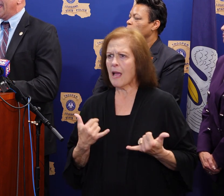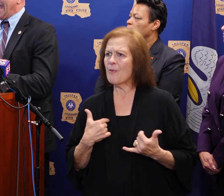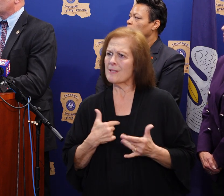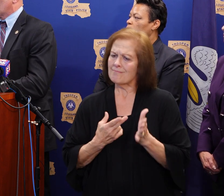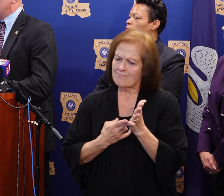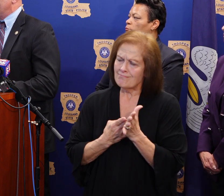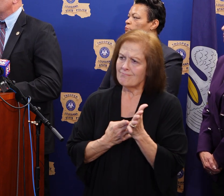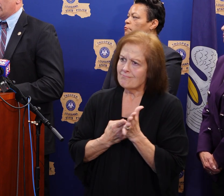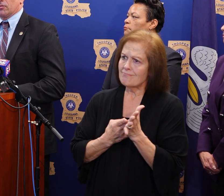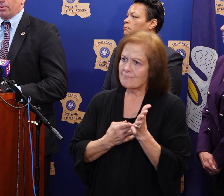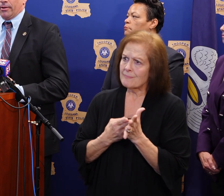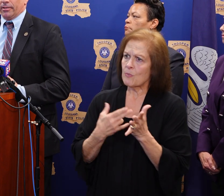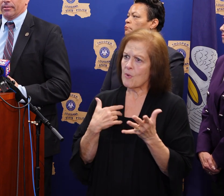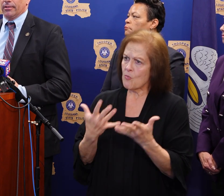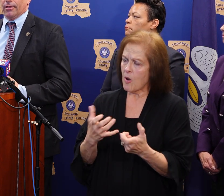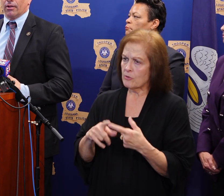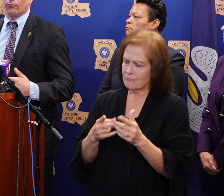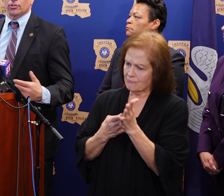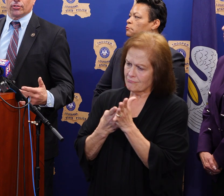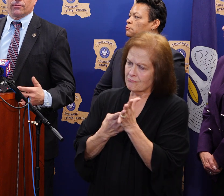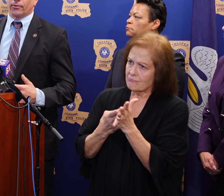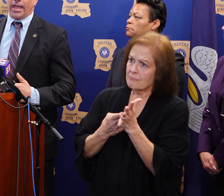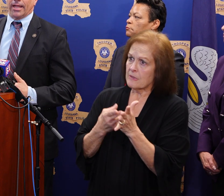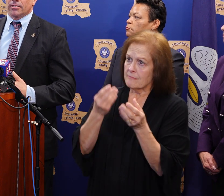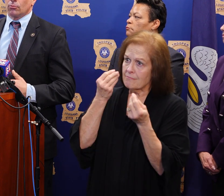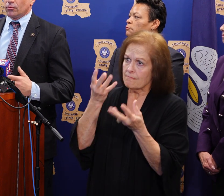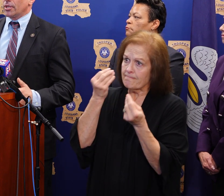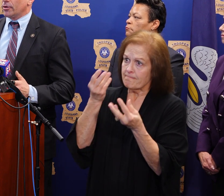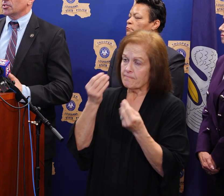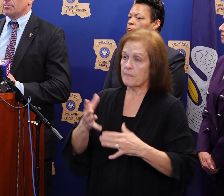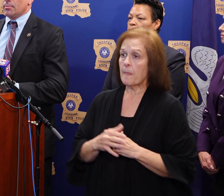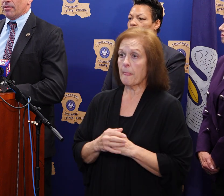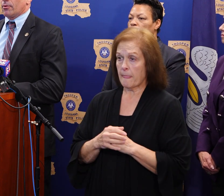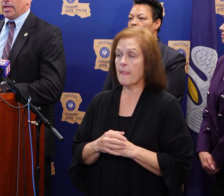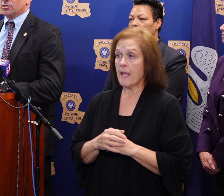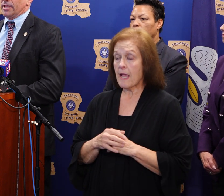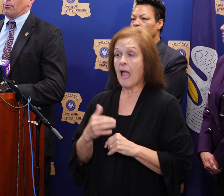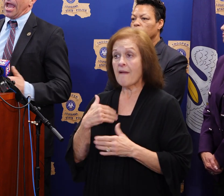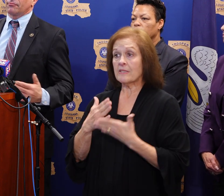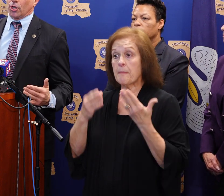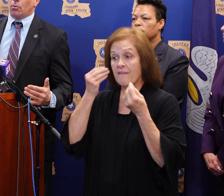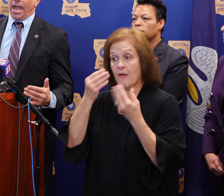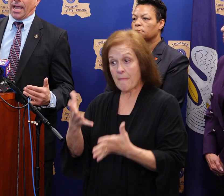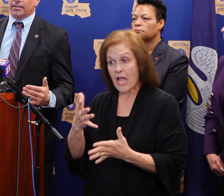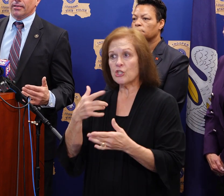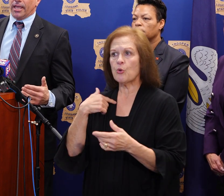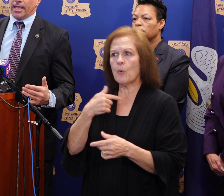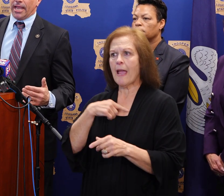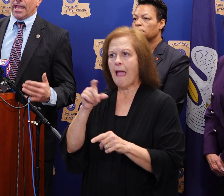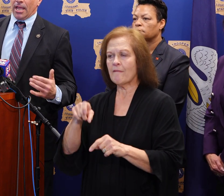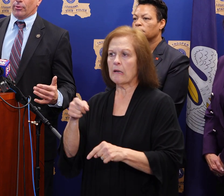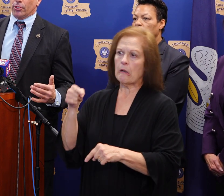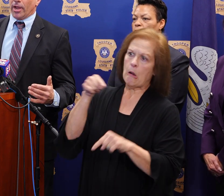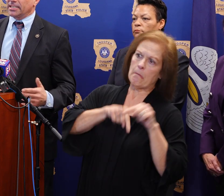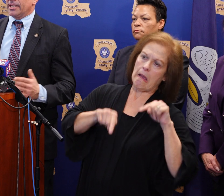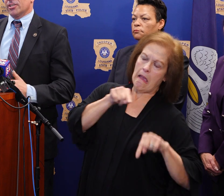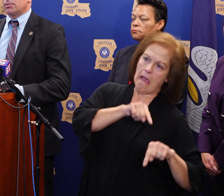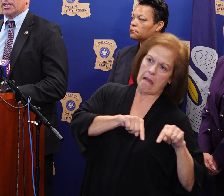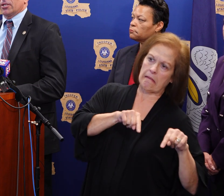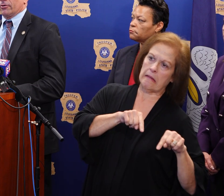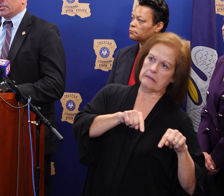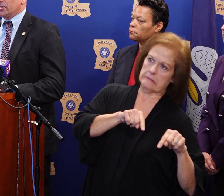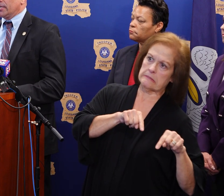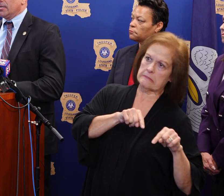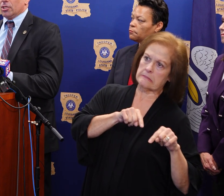Unfortunately, as we're being transparent, unfortunately for that, there is some information that we have to go back and recorrect. And in